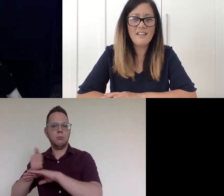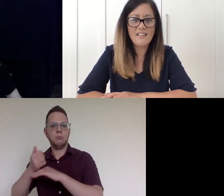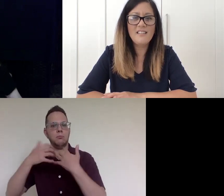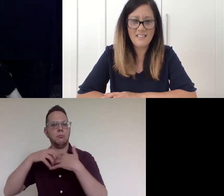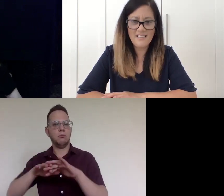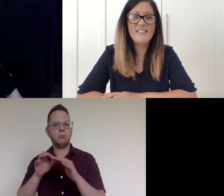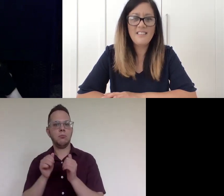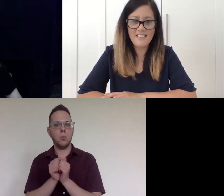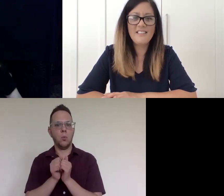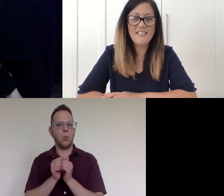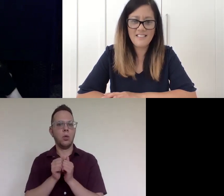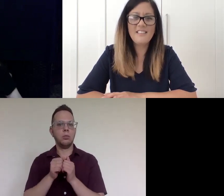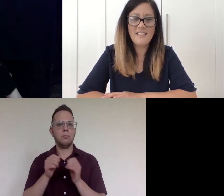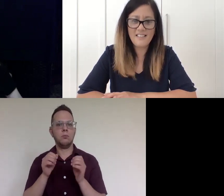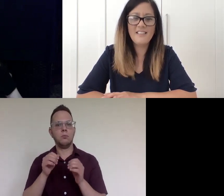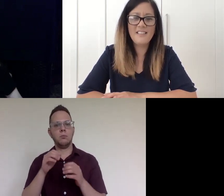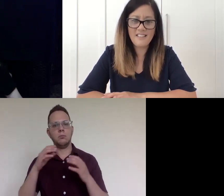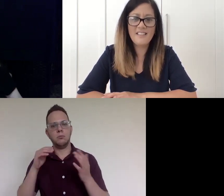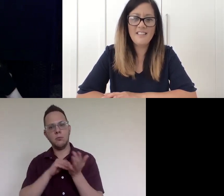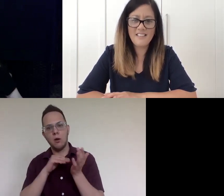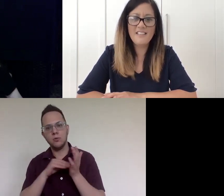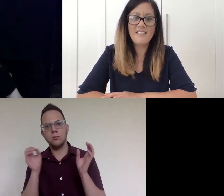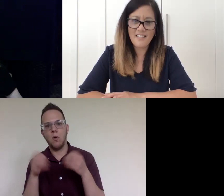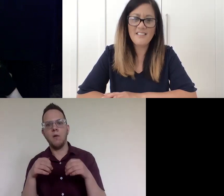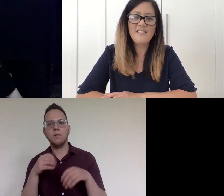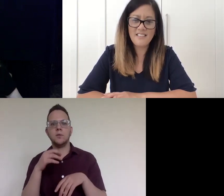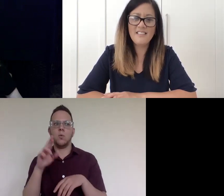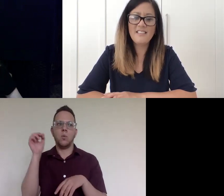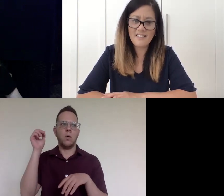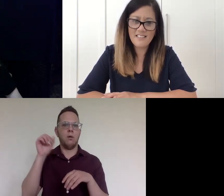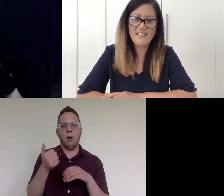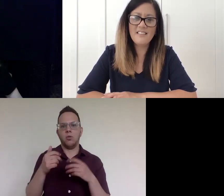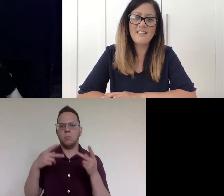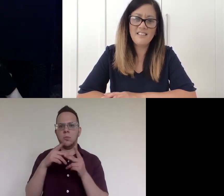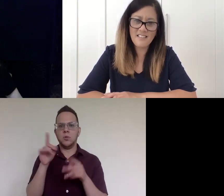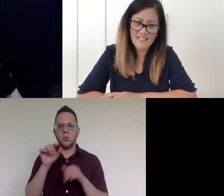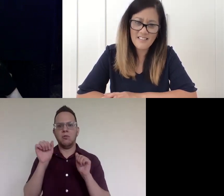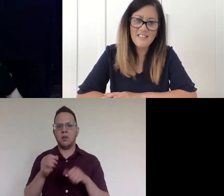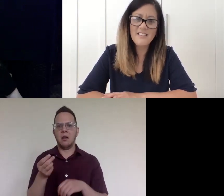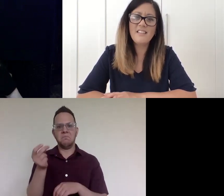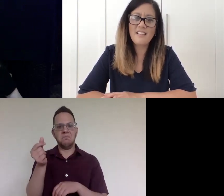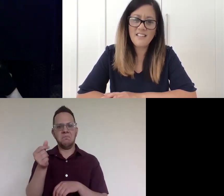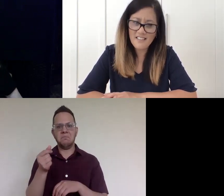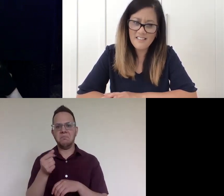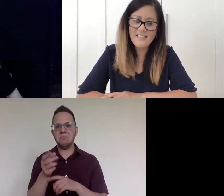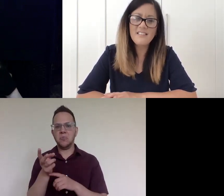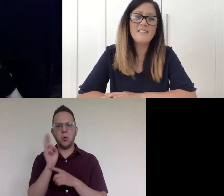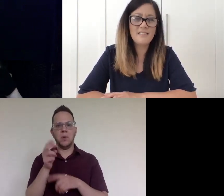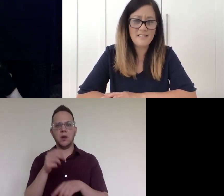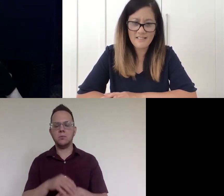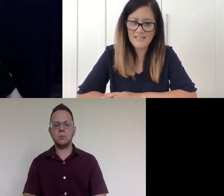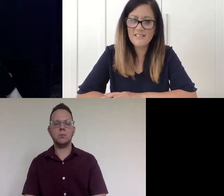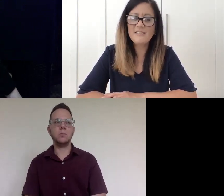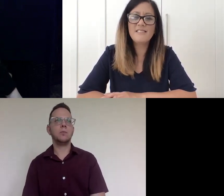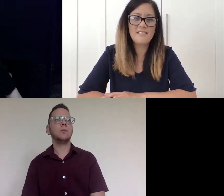actually worthwhile to set this screening up for doctors' offices or some other place. It's easy and it's very quick to